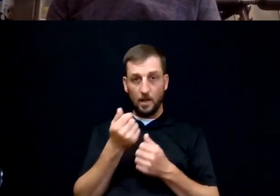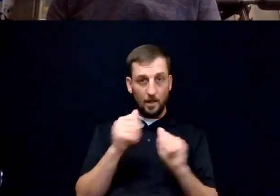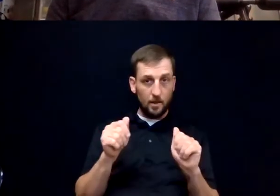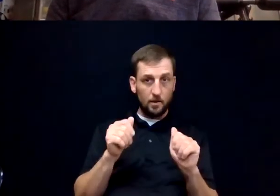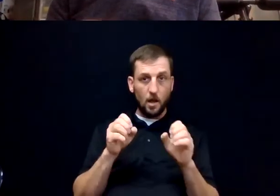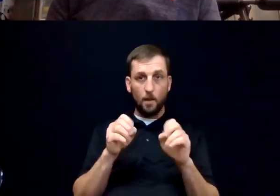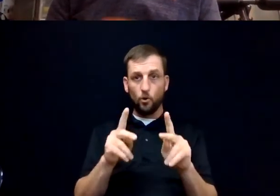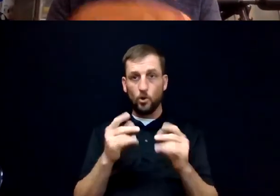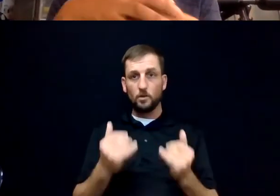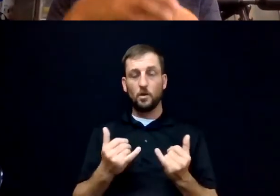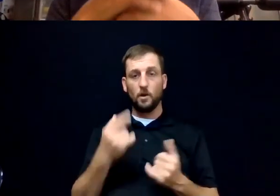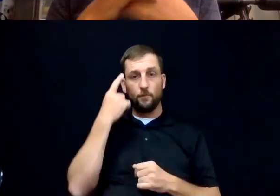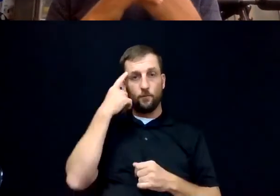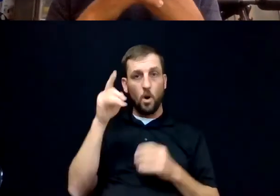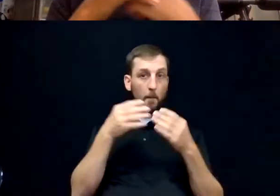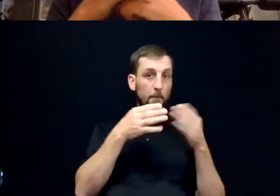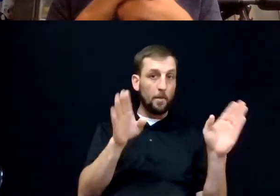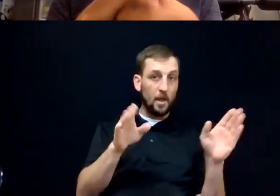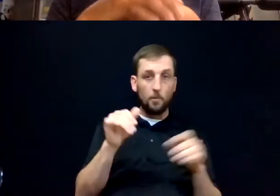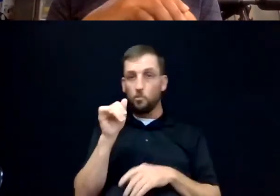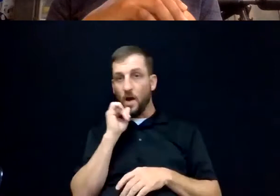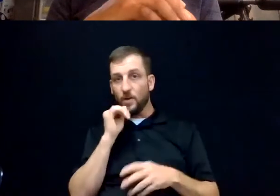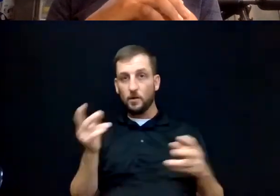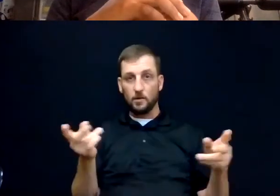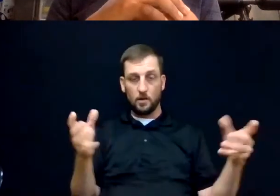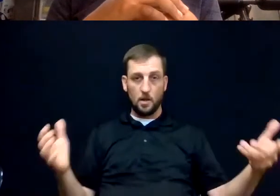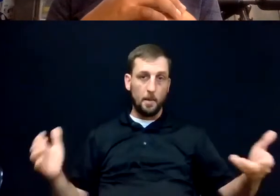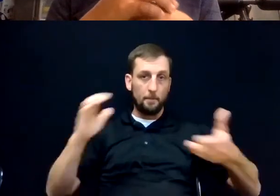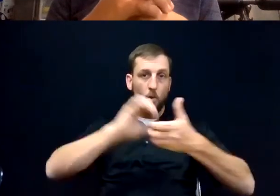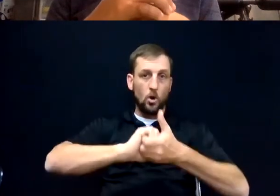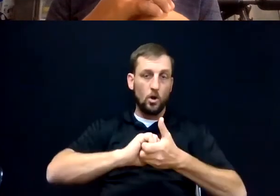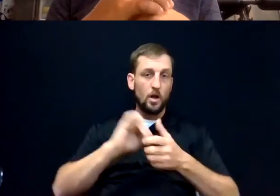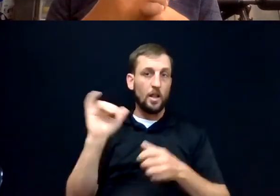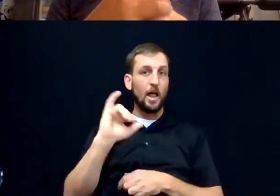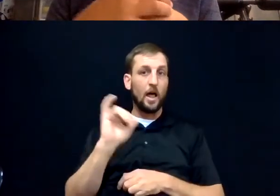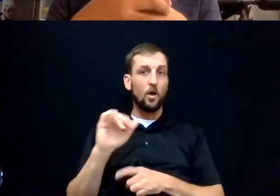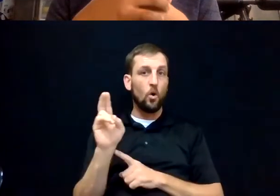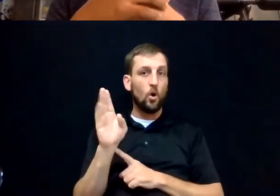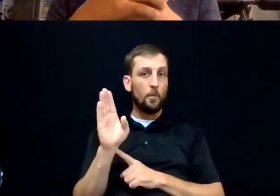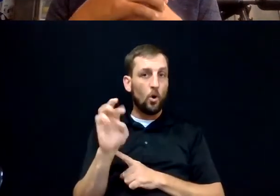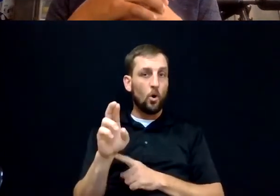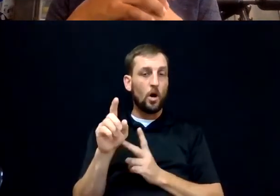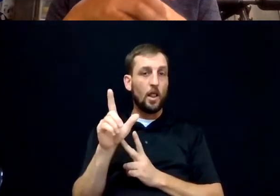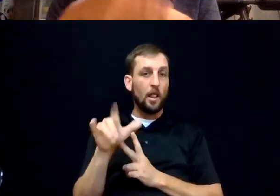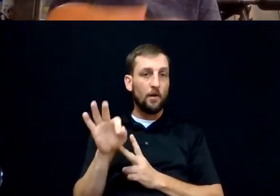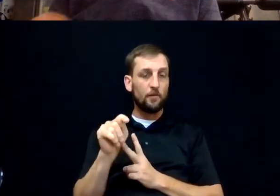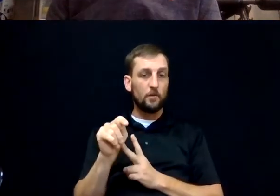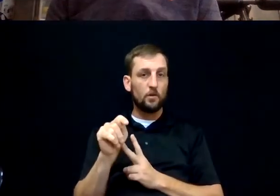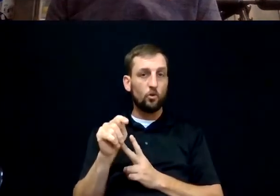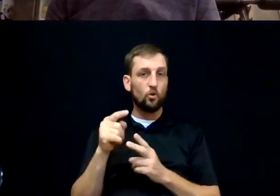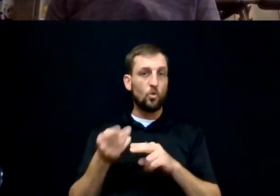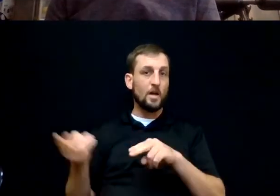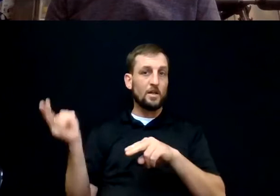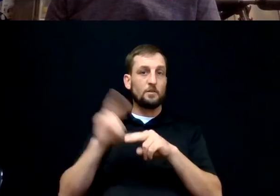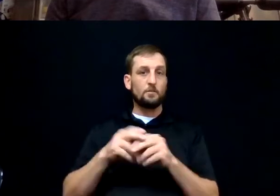for public-private partnerships with entities like Uber and Lyft to expand transit and